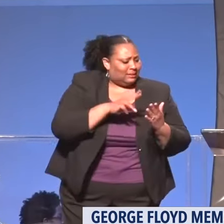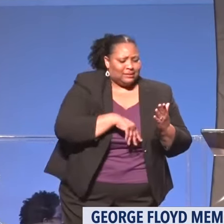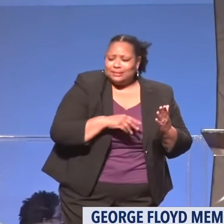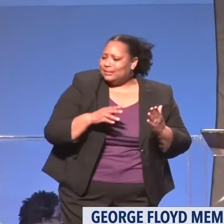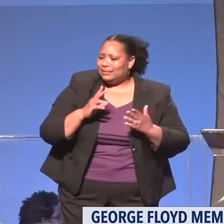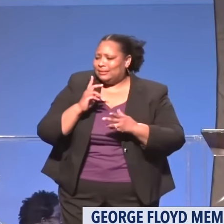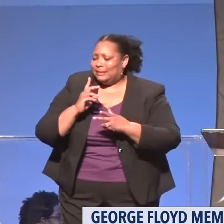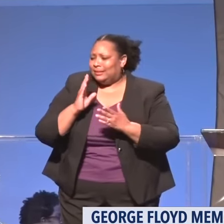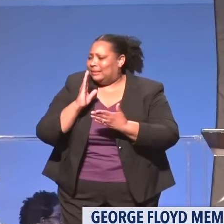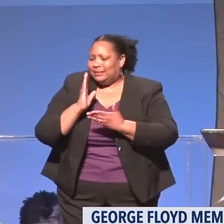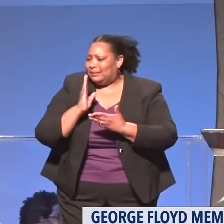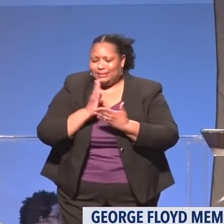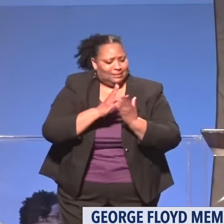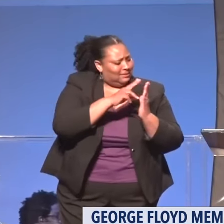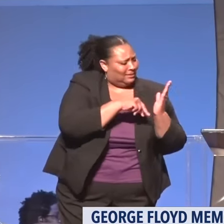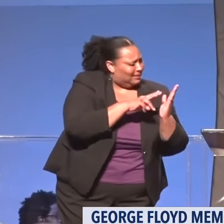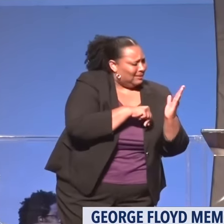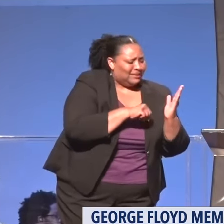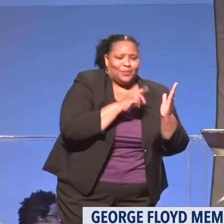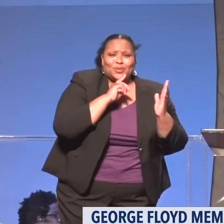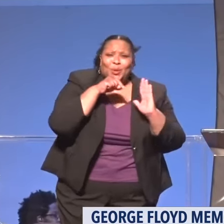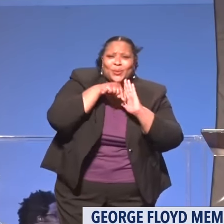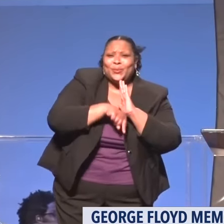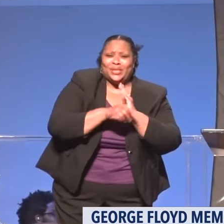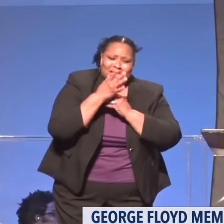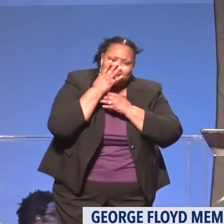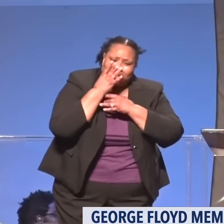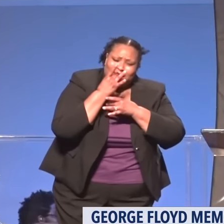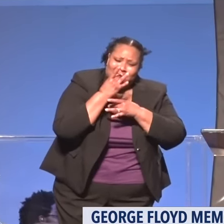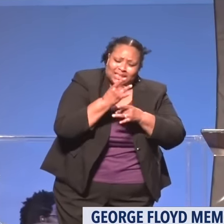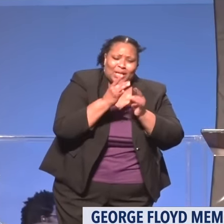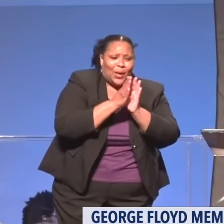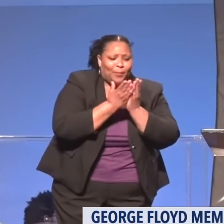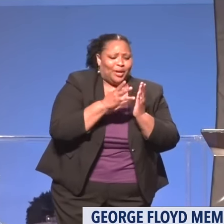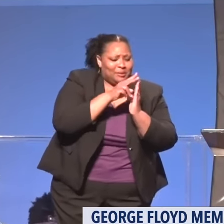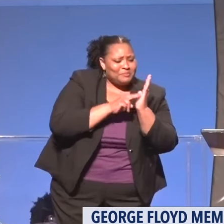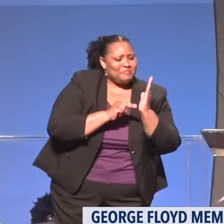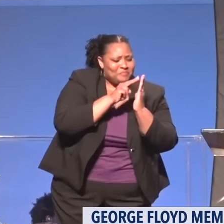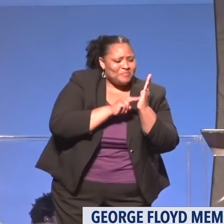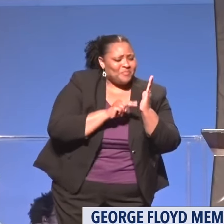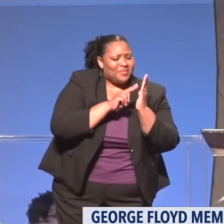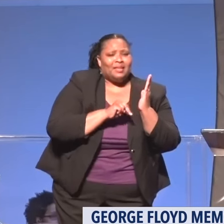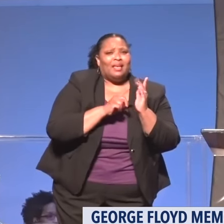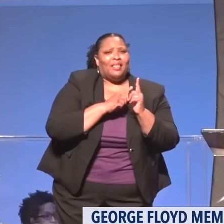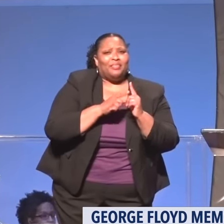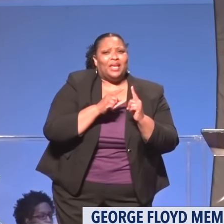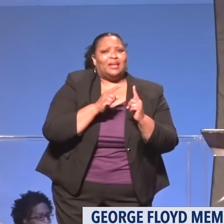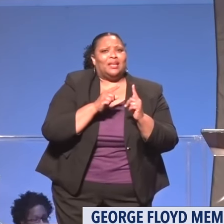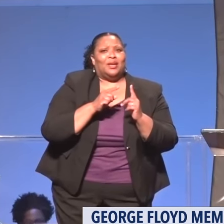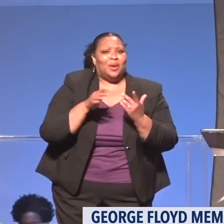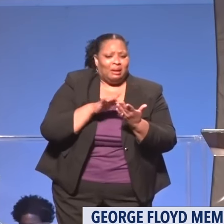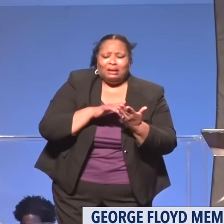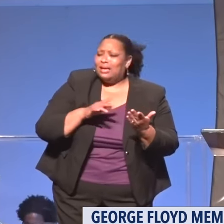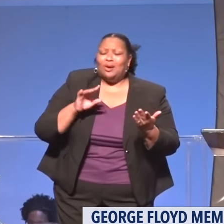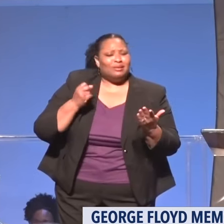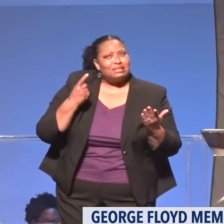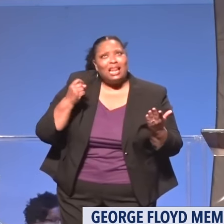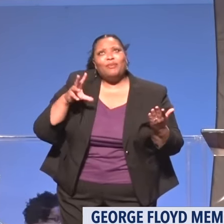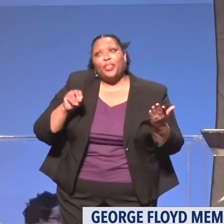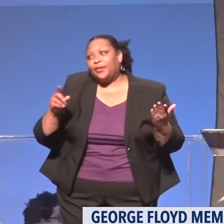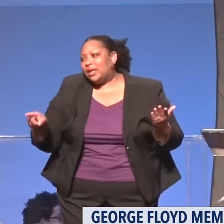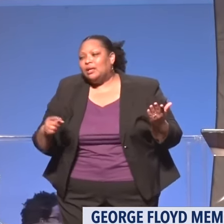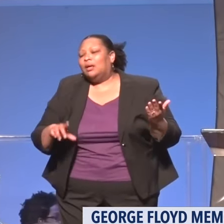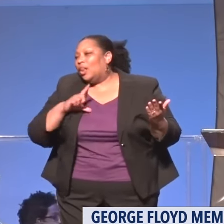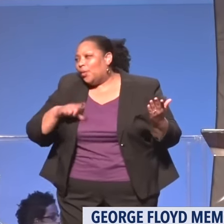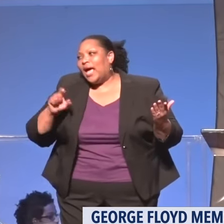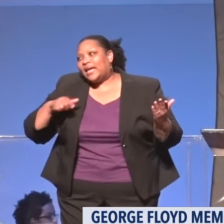bed, but I couldn't put the novel down. It was so intriguing." I kept reading it. Turned up, looked again. It was 11:30. I said, "Lord, I got